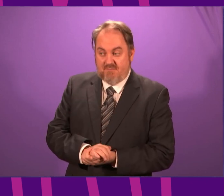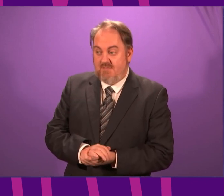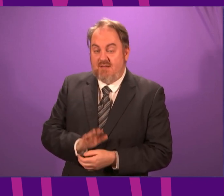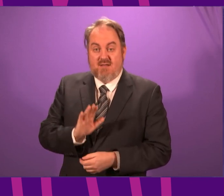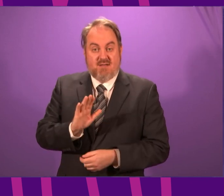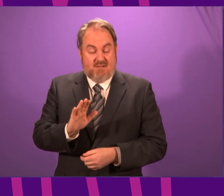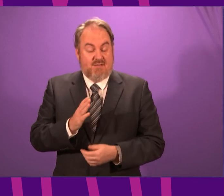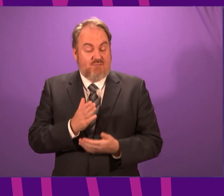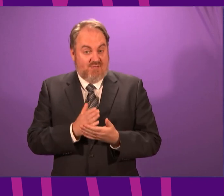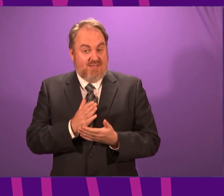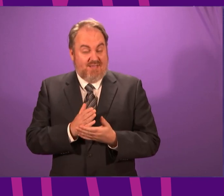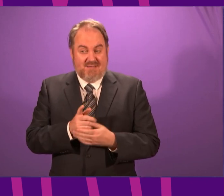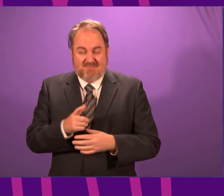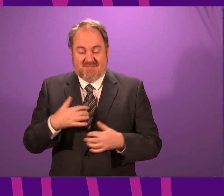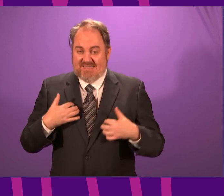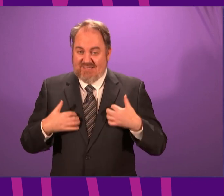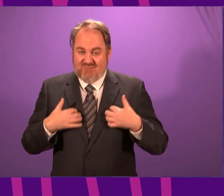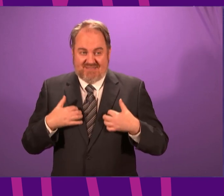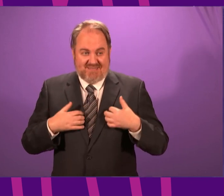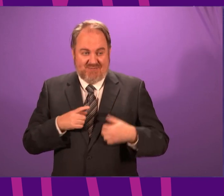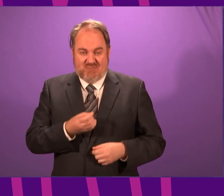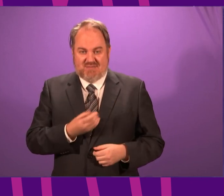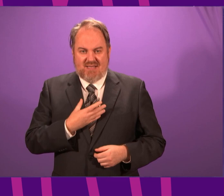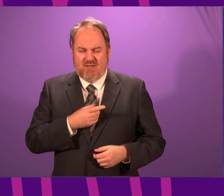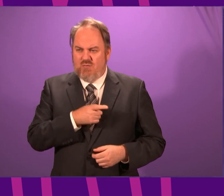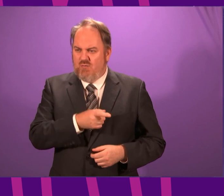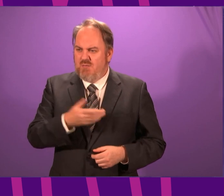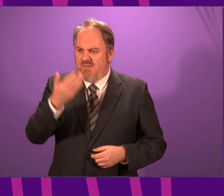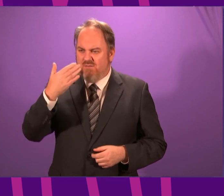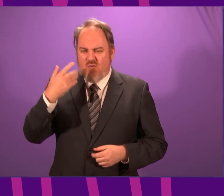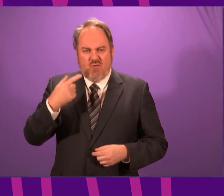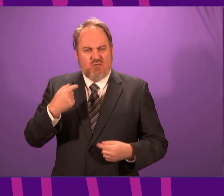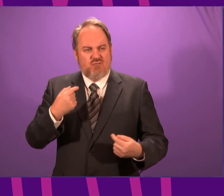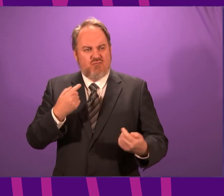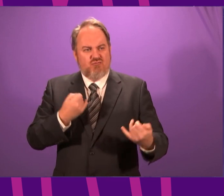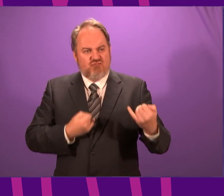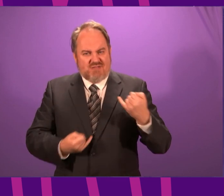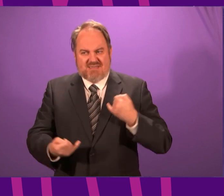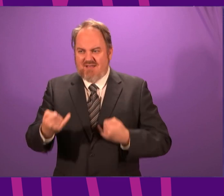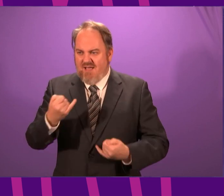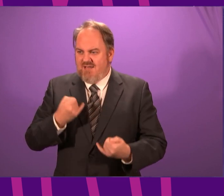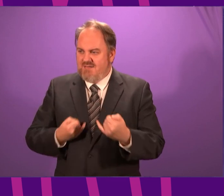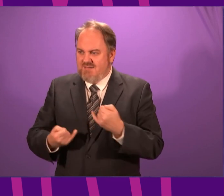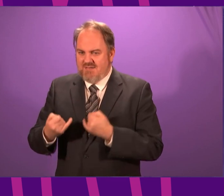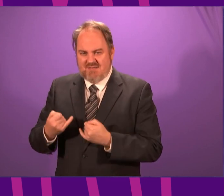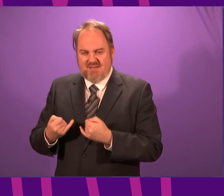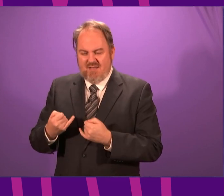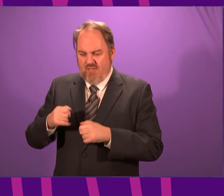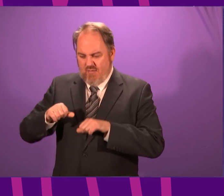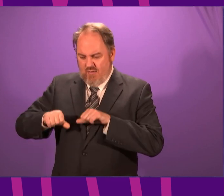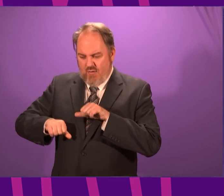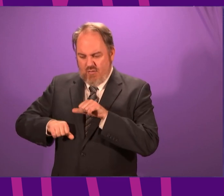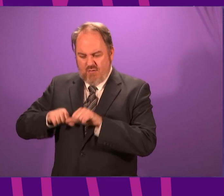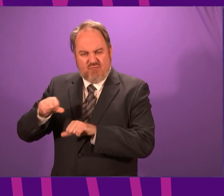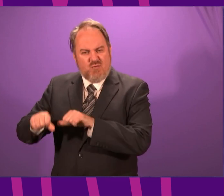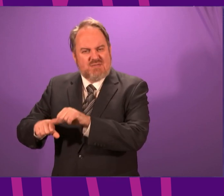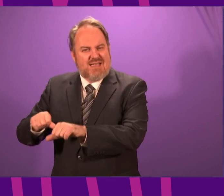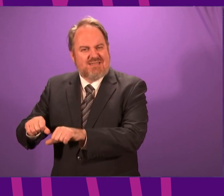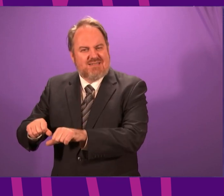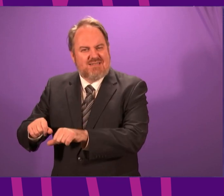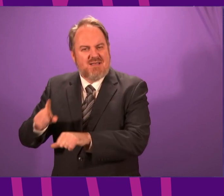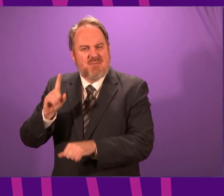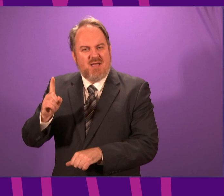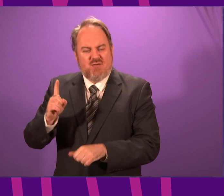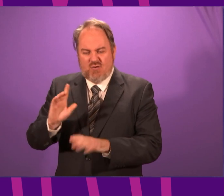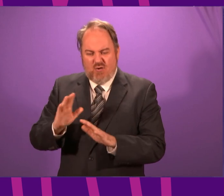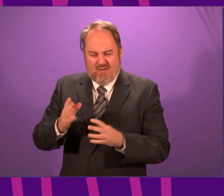I think what was interesting was, you know, people were criticised earlier on for talking about process rather than substance. I think Graham